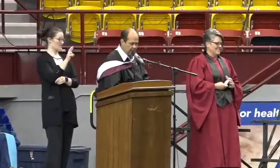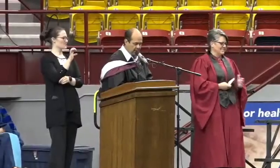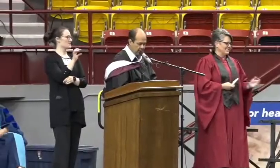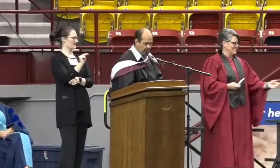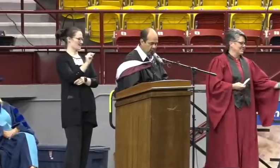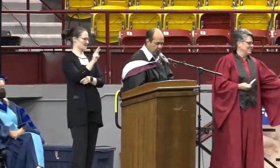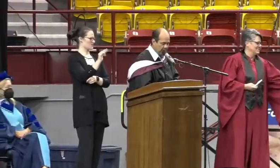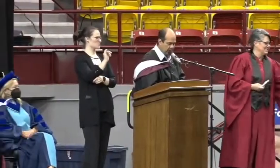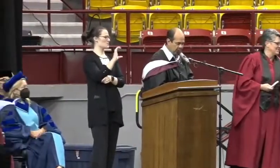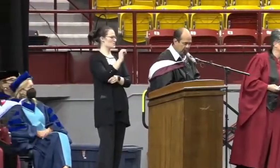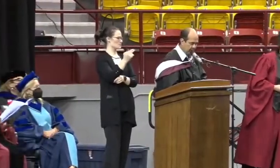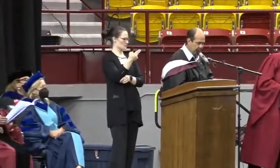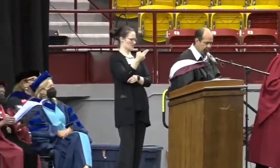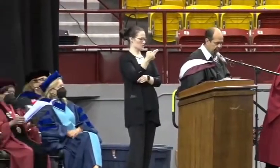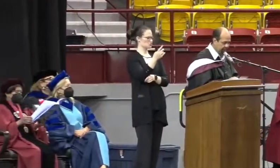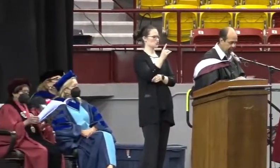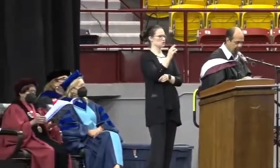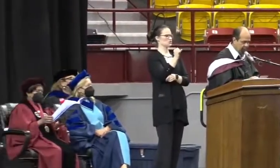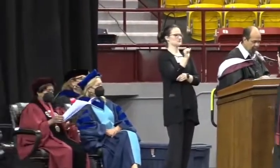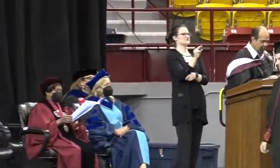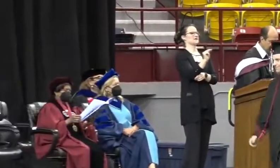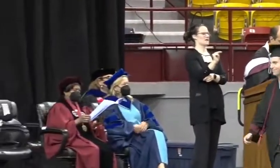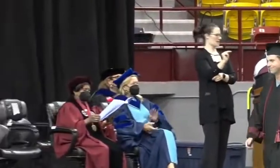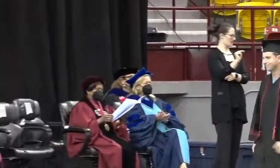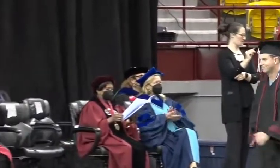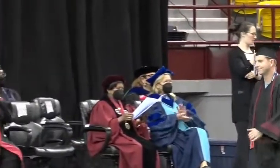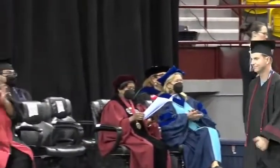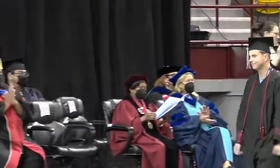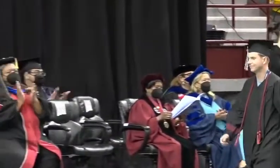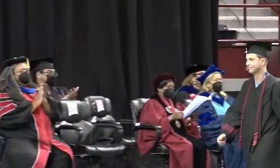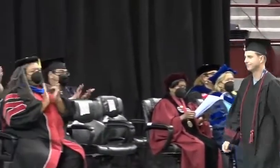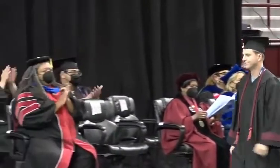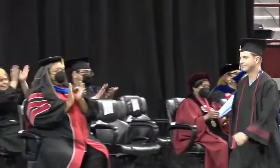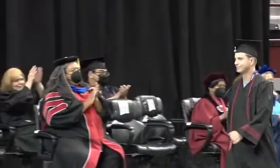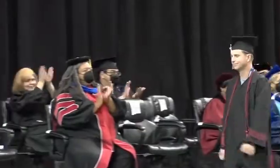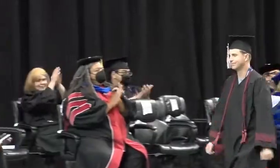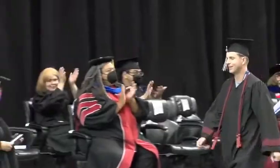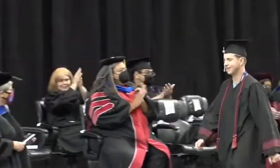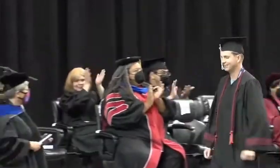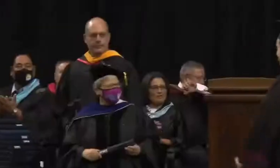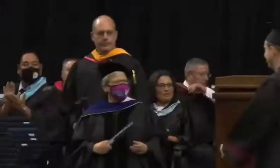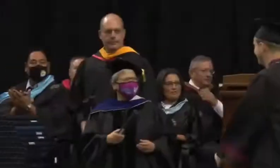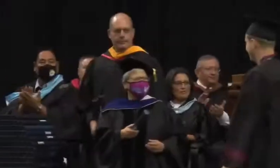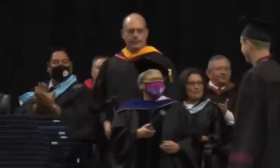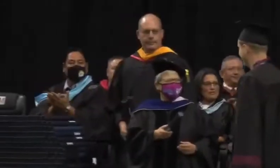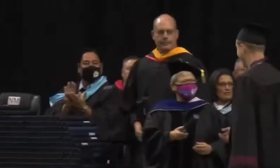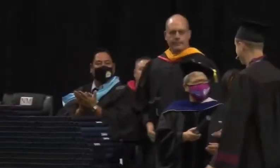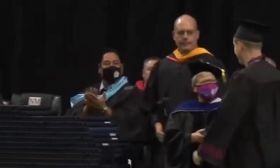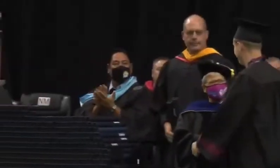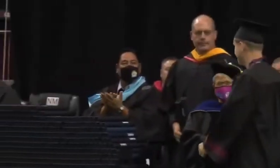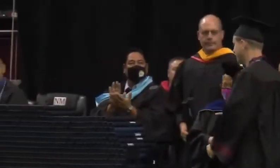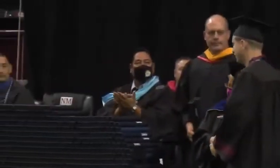Aaron Jeffrey Richardson, Crimson Scholar, Systems Administration.